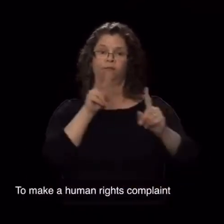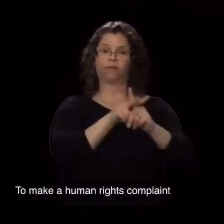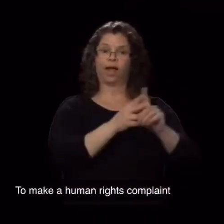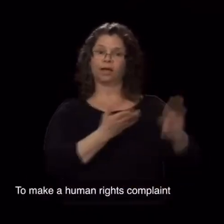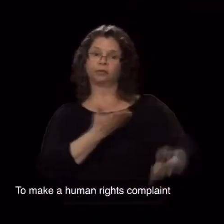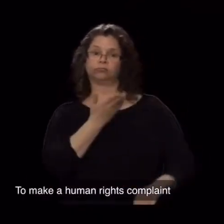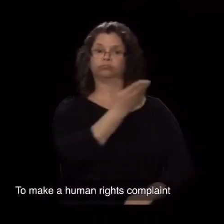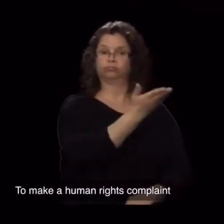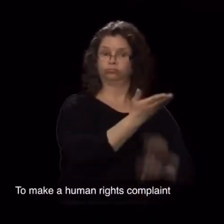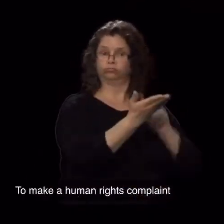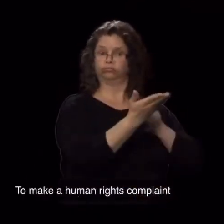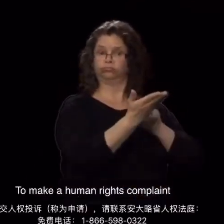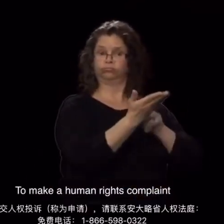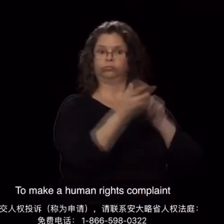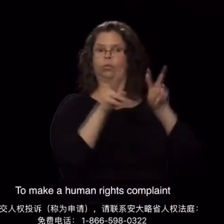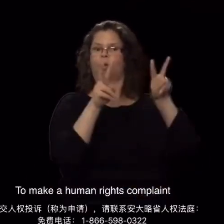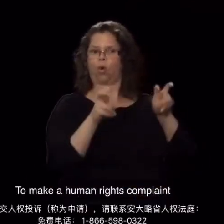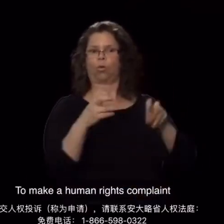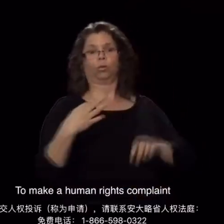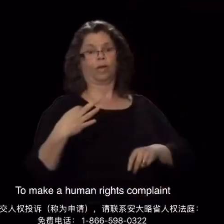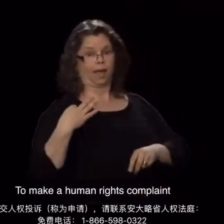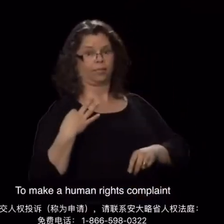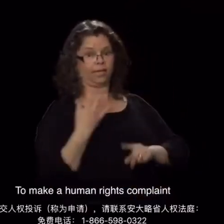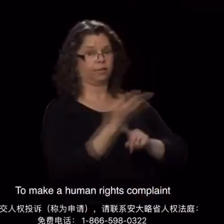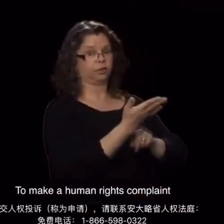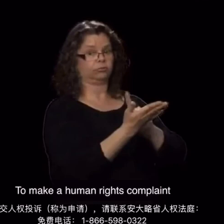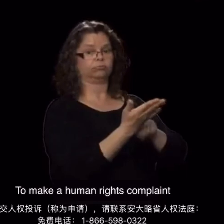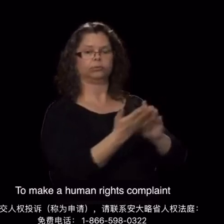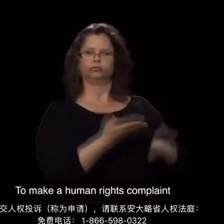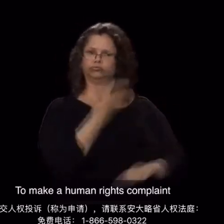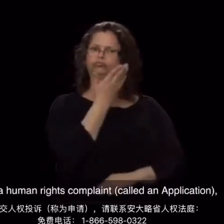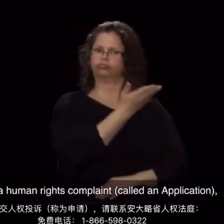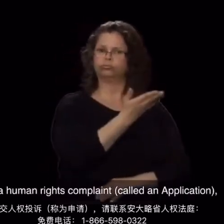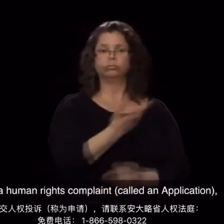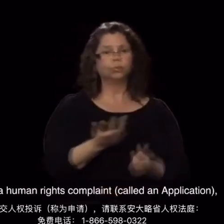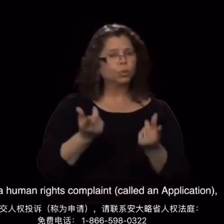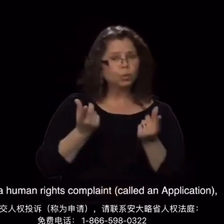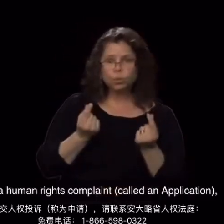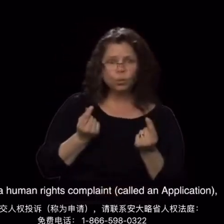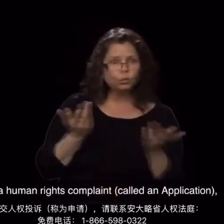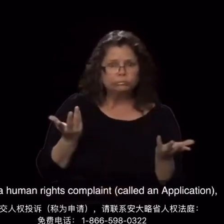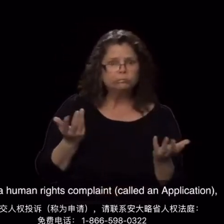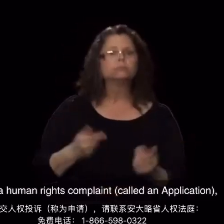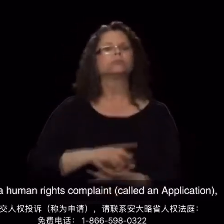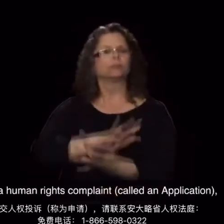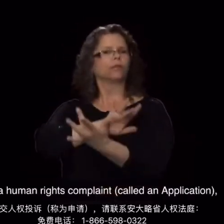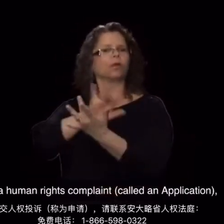To make a human rights complaint. To file a human rights complaint, called an